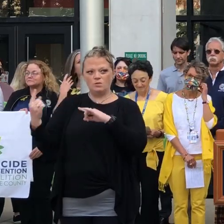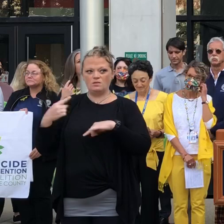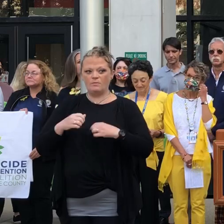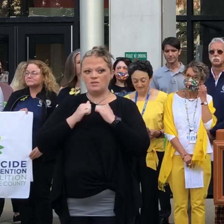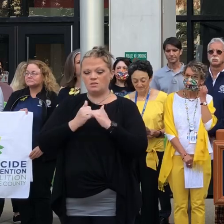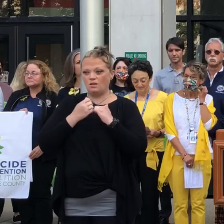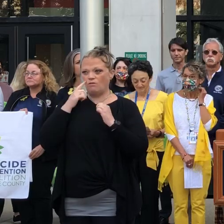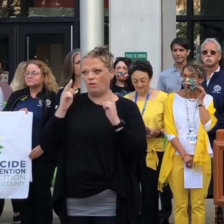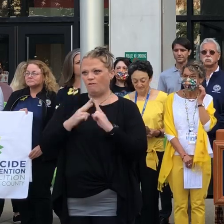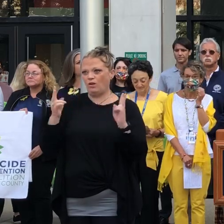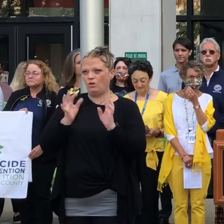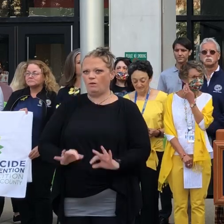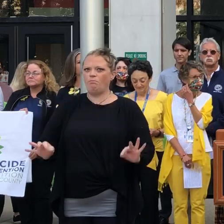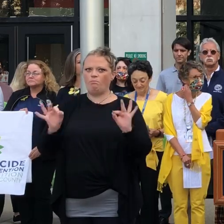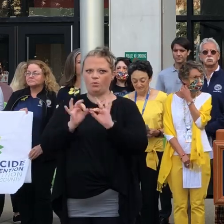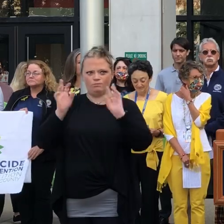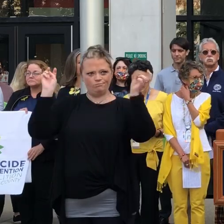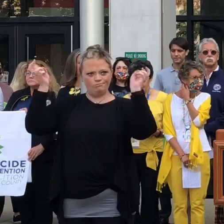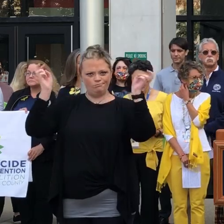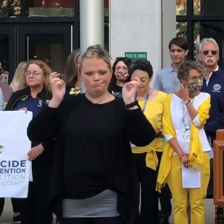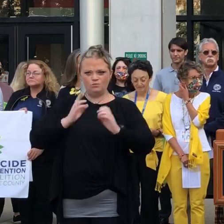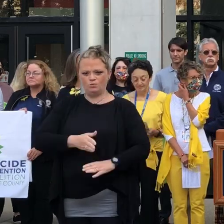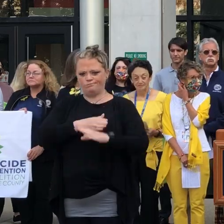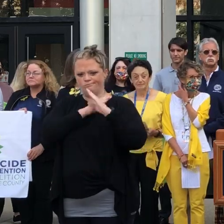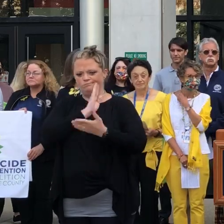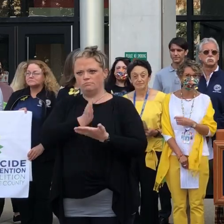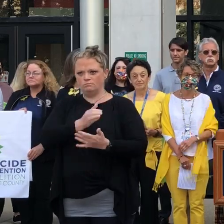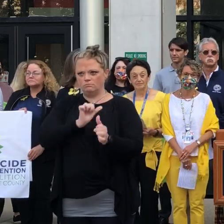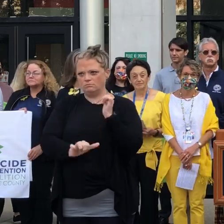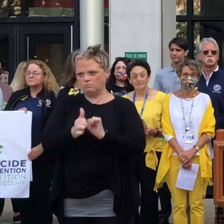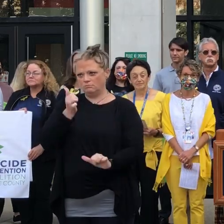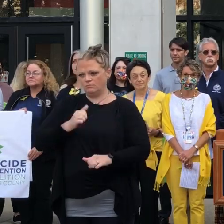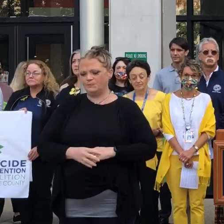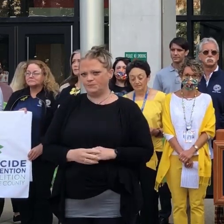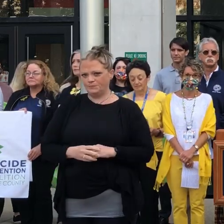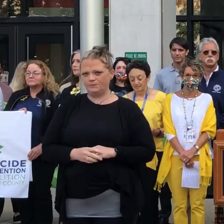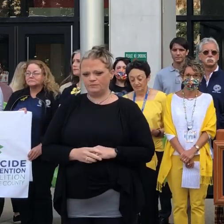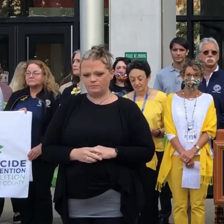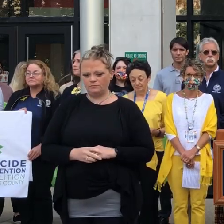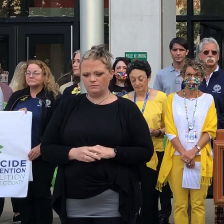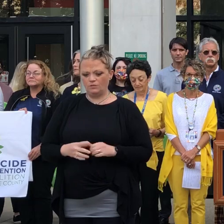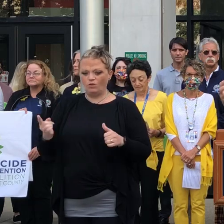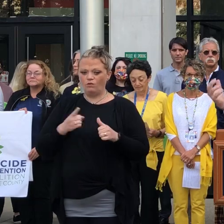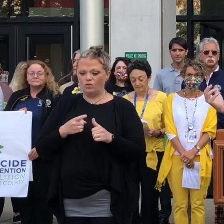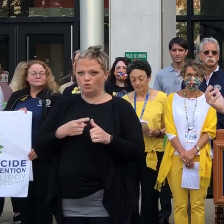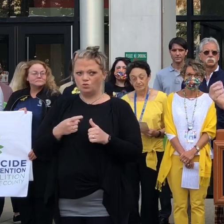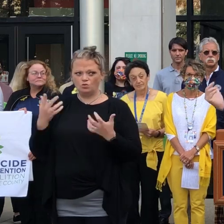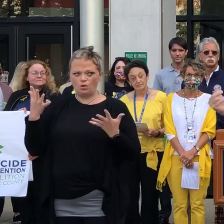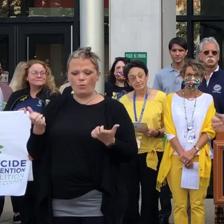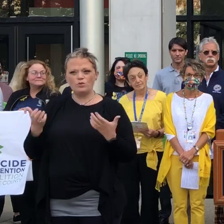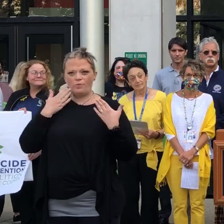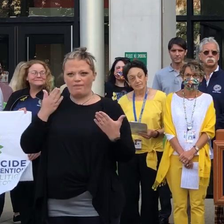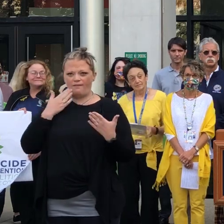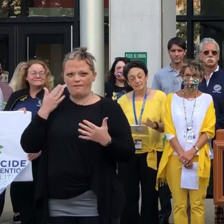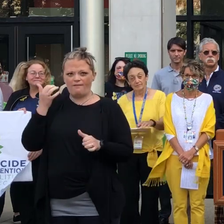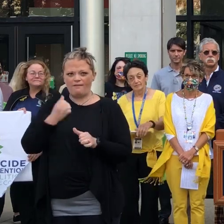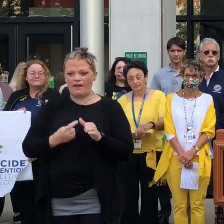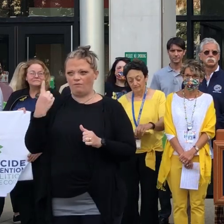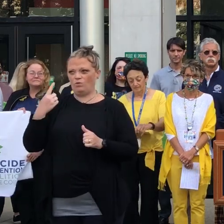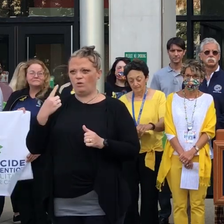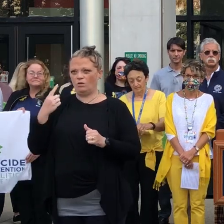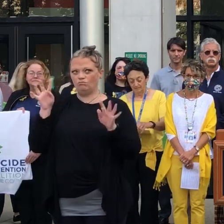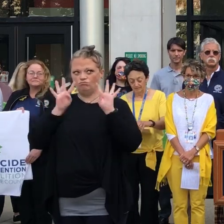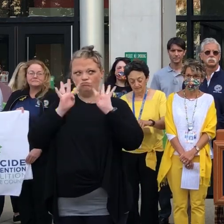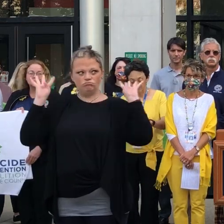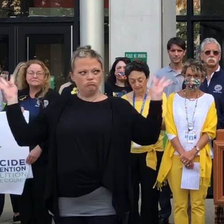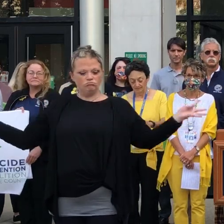very important issue, which is the prevention of suicides. I first off want to thank everybody that's standing here